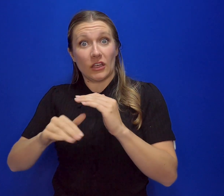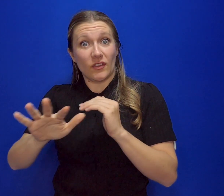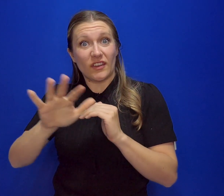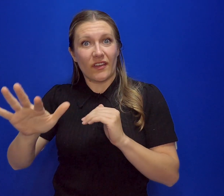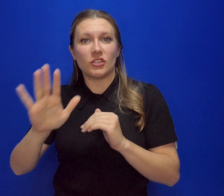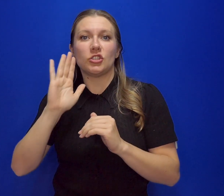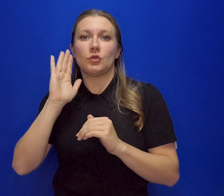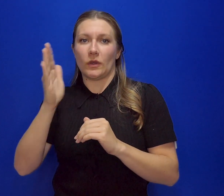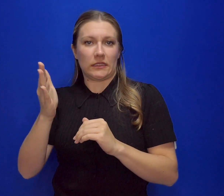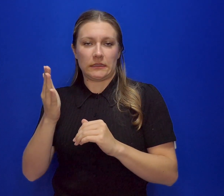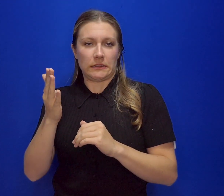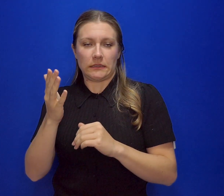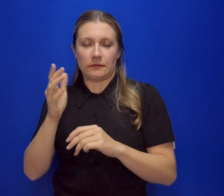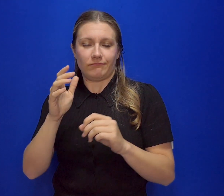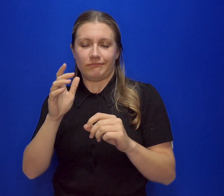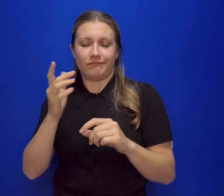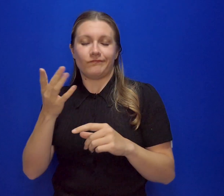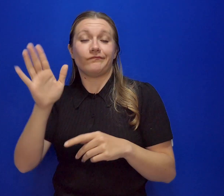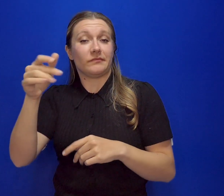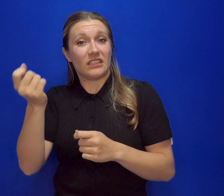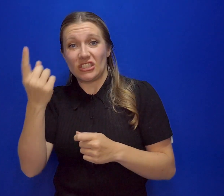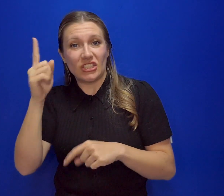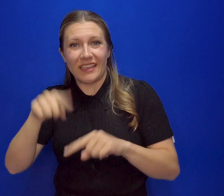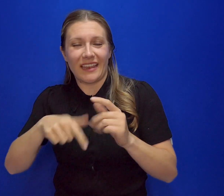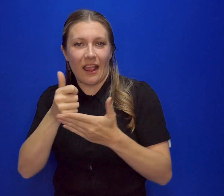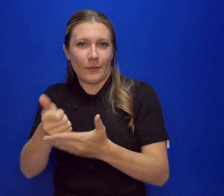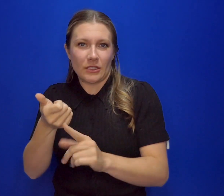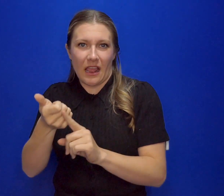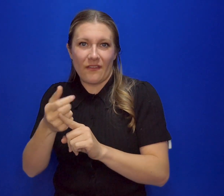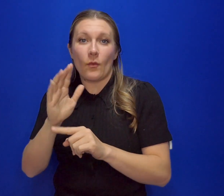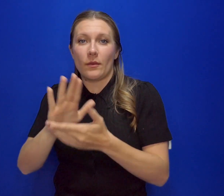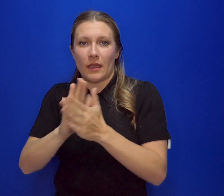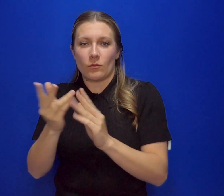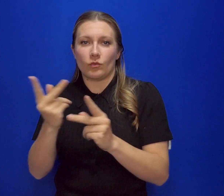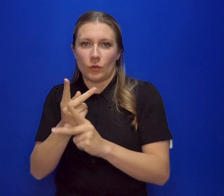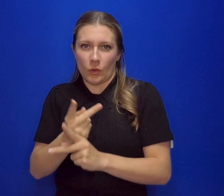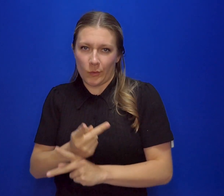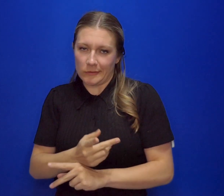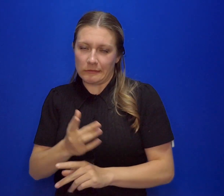Like, it's going to start to get worse and worse. Right. So, right. To me, 70 is,